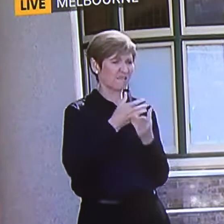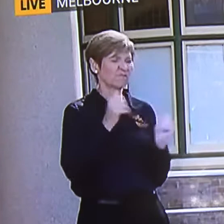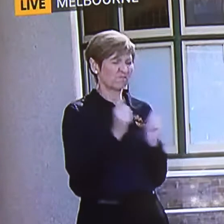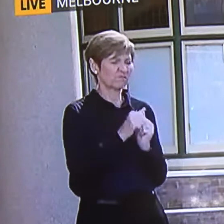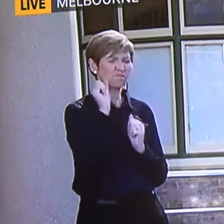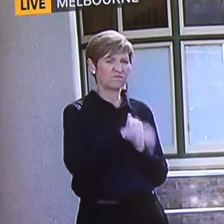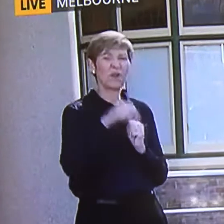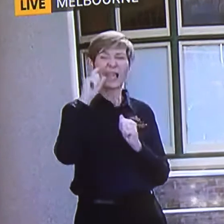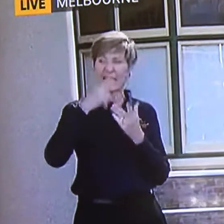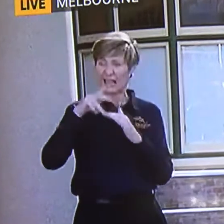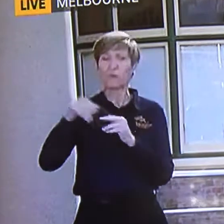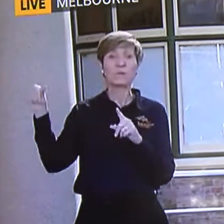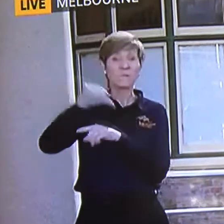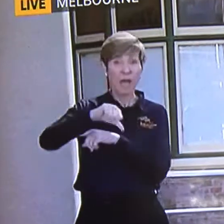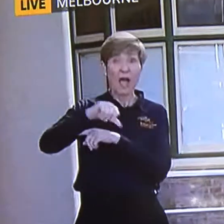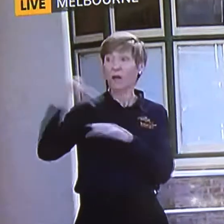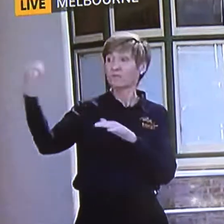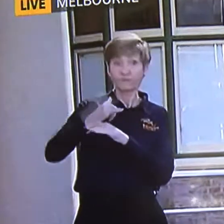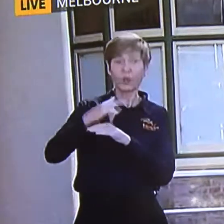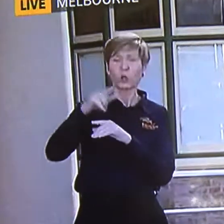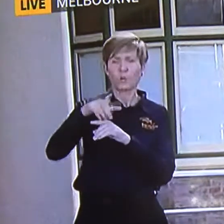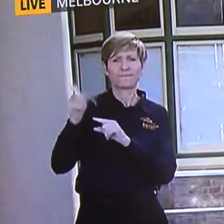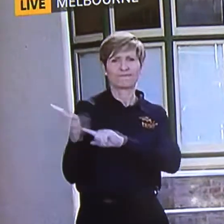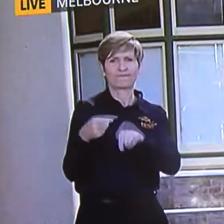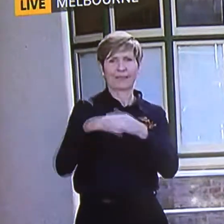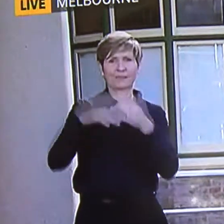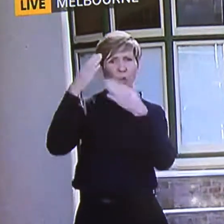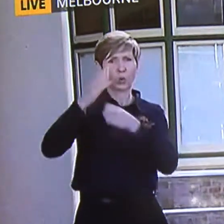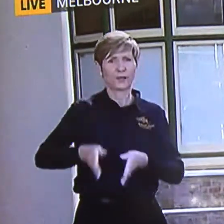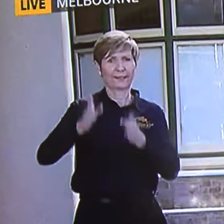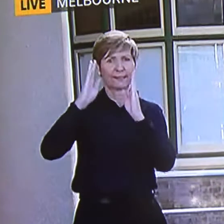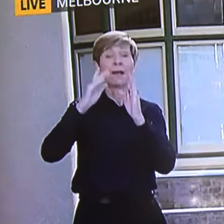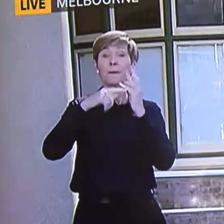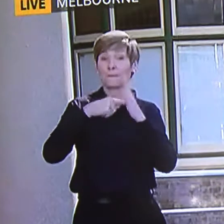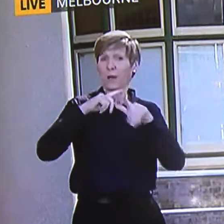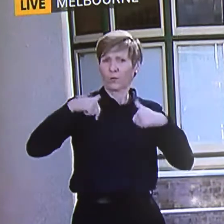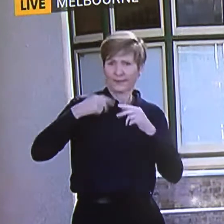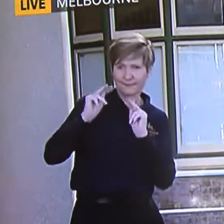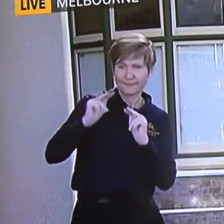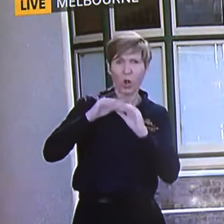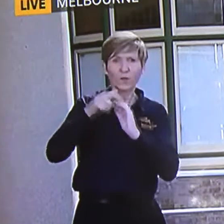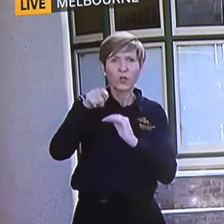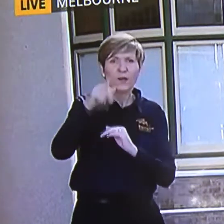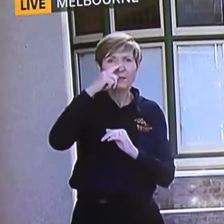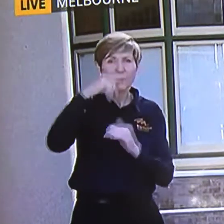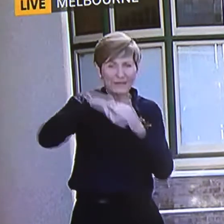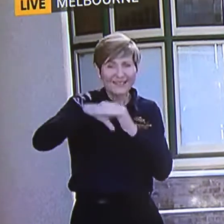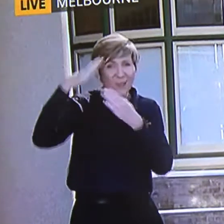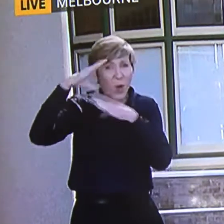do know that the state authorities are focusing very heavily on mental health and will continue to focus on